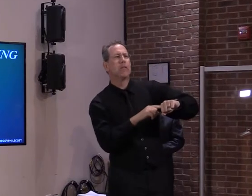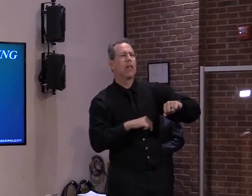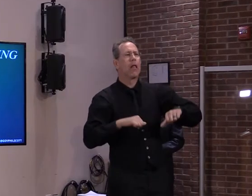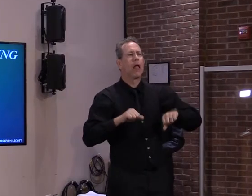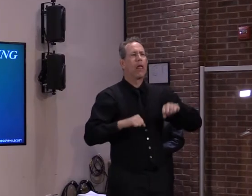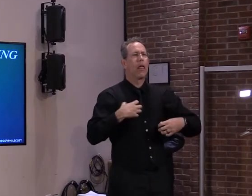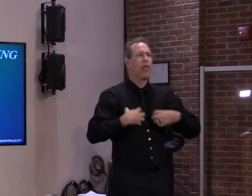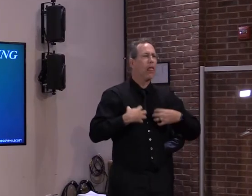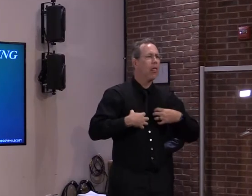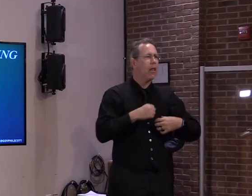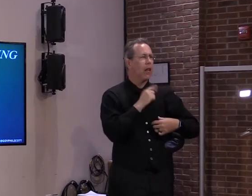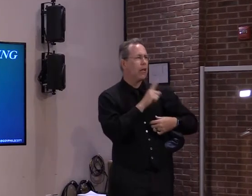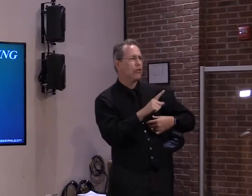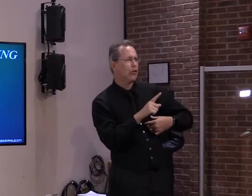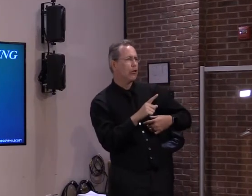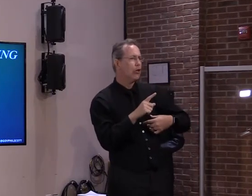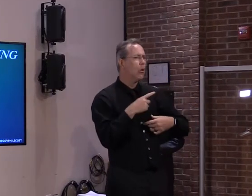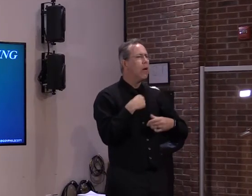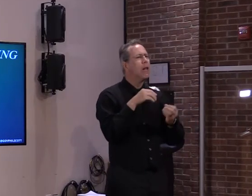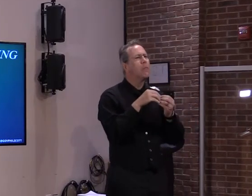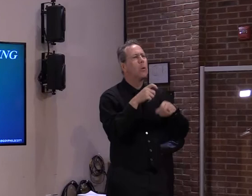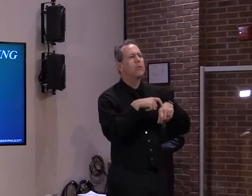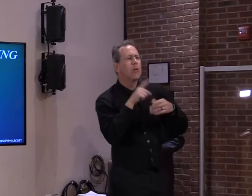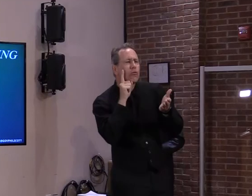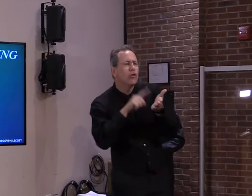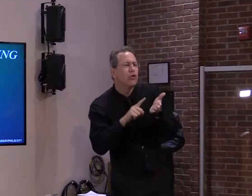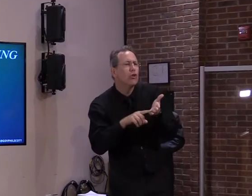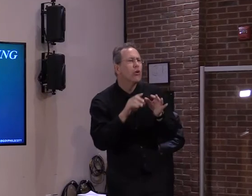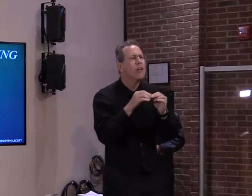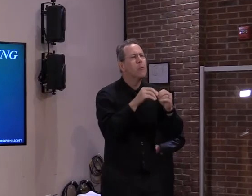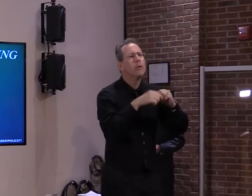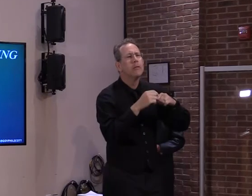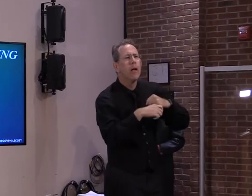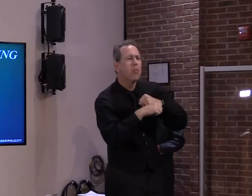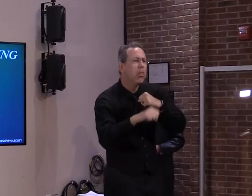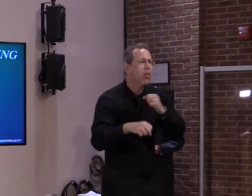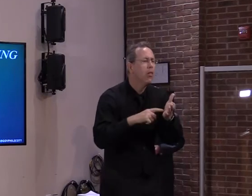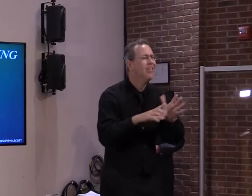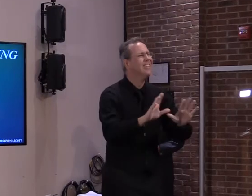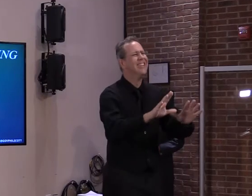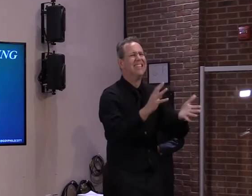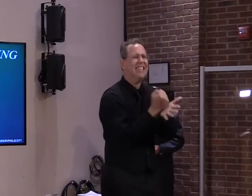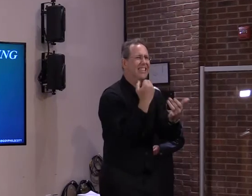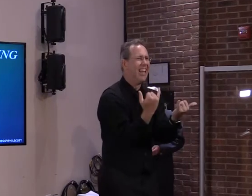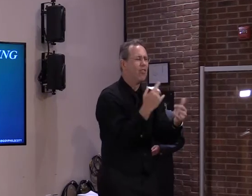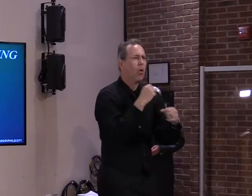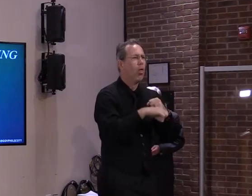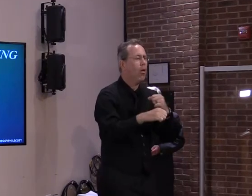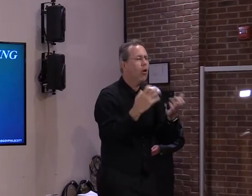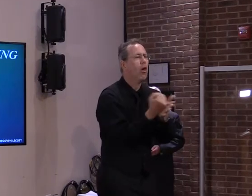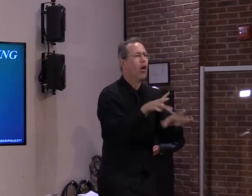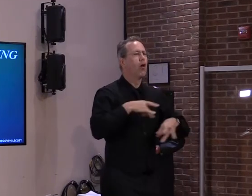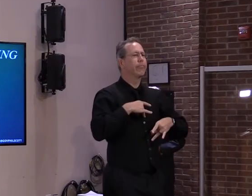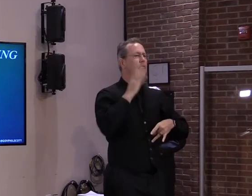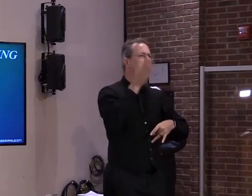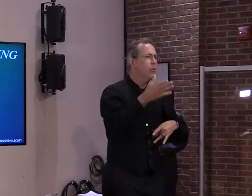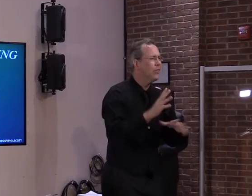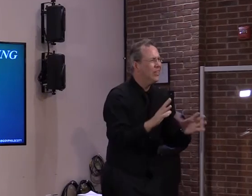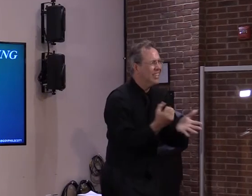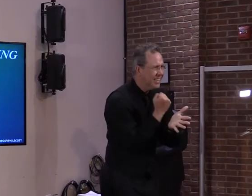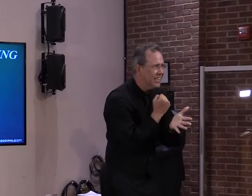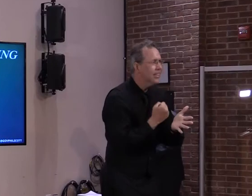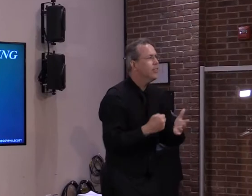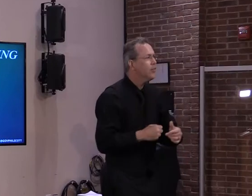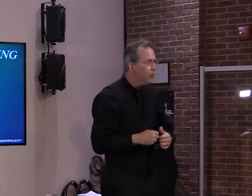to the rest of us who have been vaccinated. And as more time goes by, they're going to continue to see that only good things have happened to us and nothing